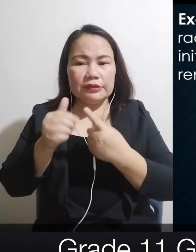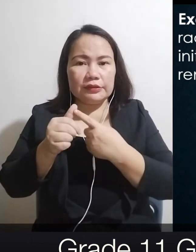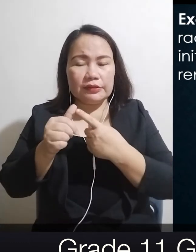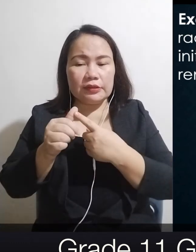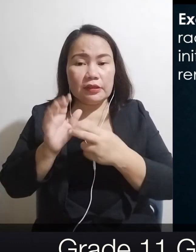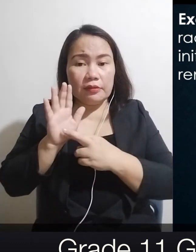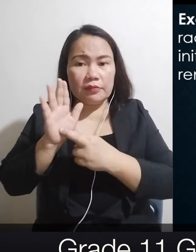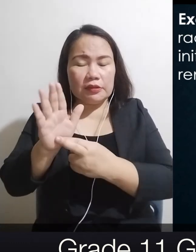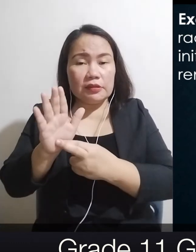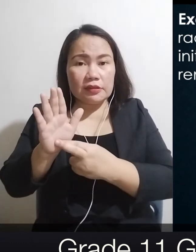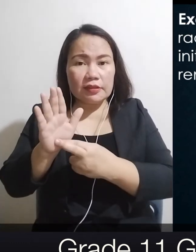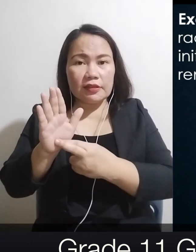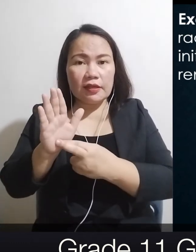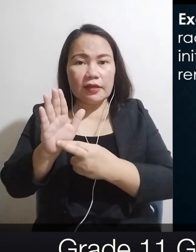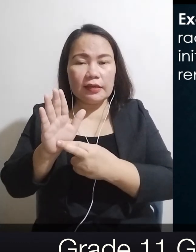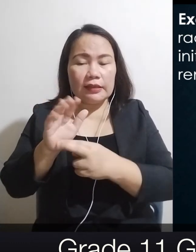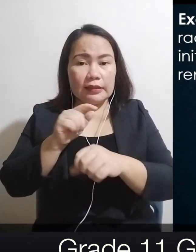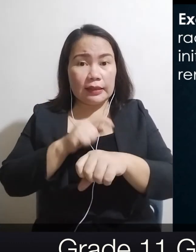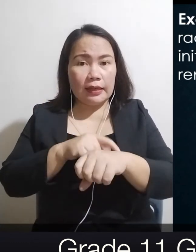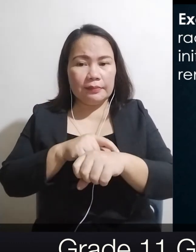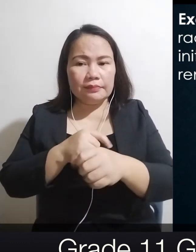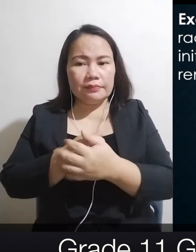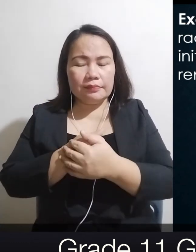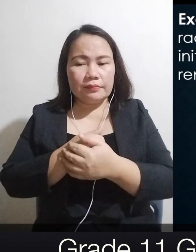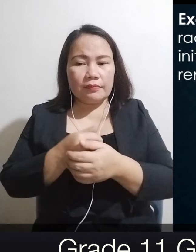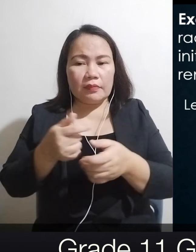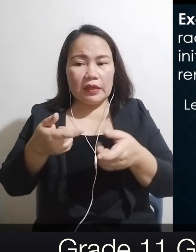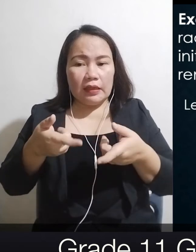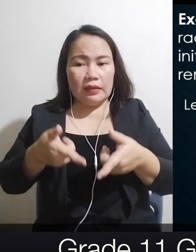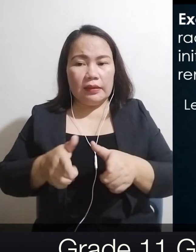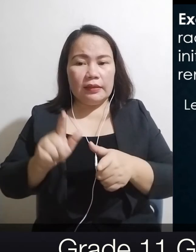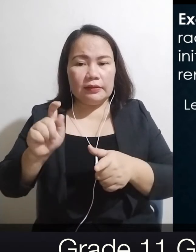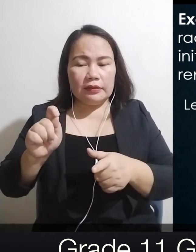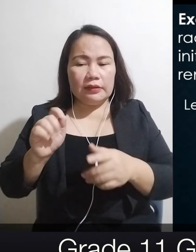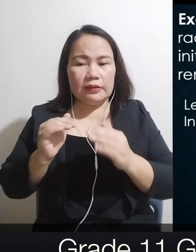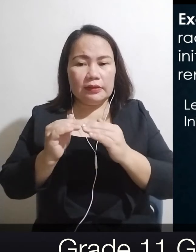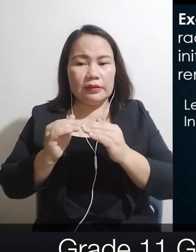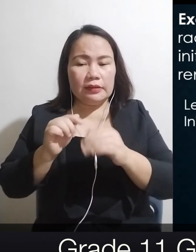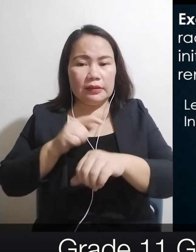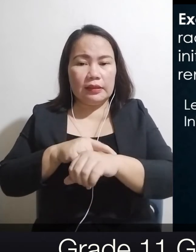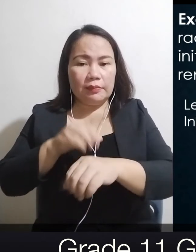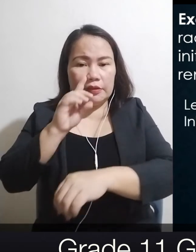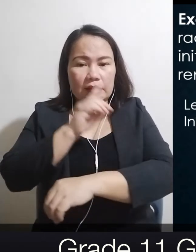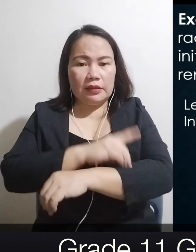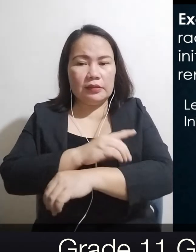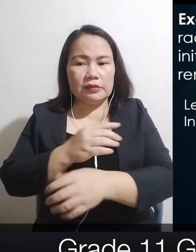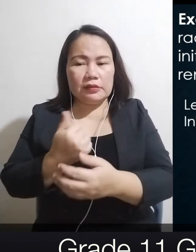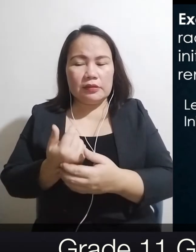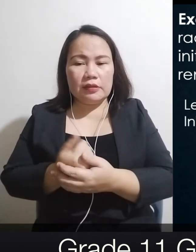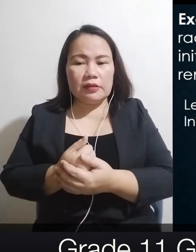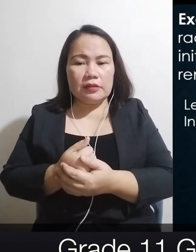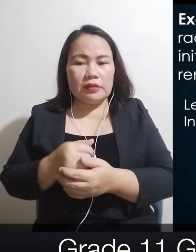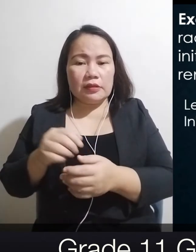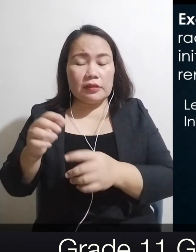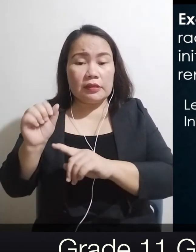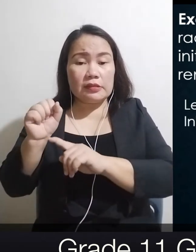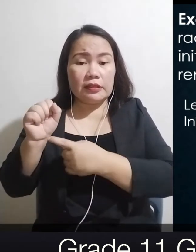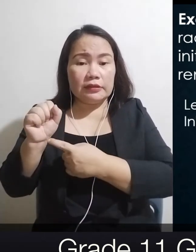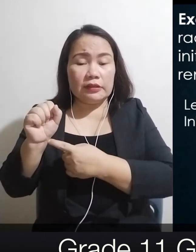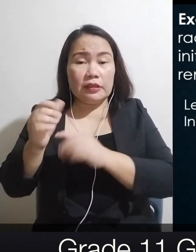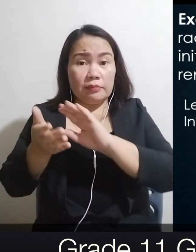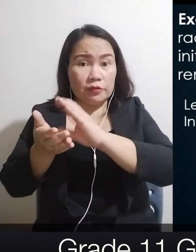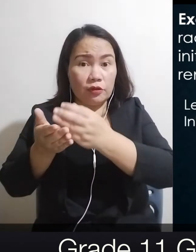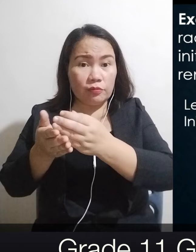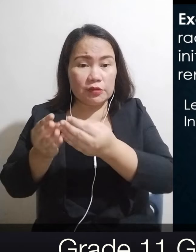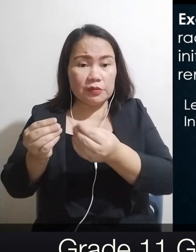have first a representation in a certain time, no? So, at the start, the amount of substance is